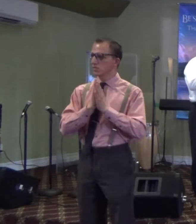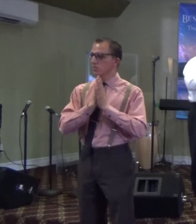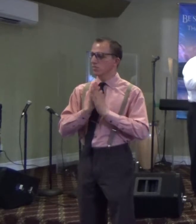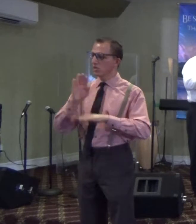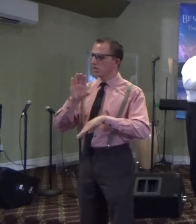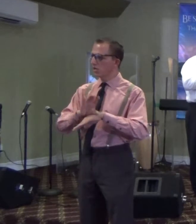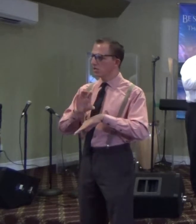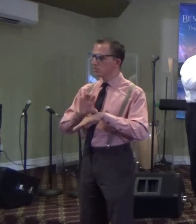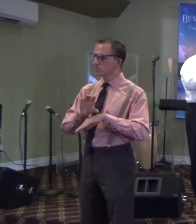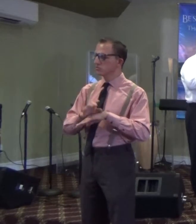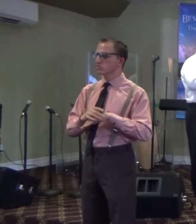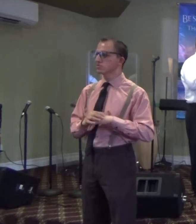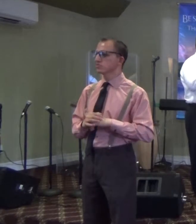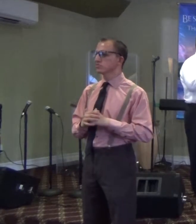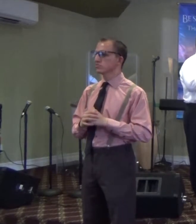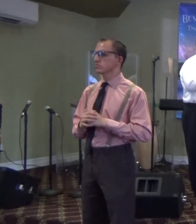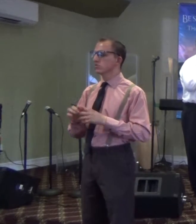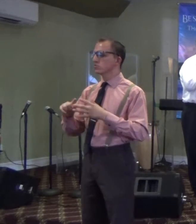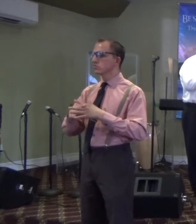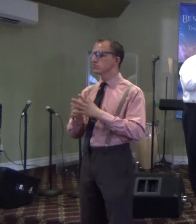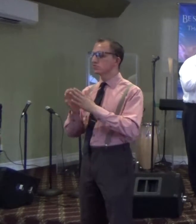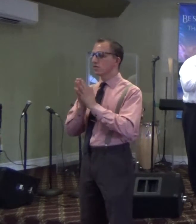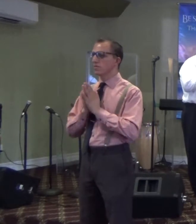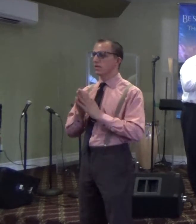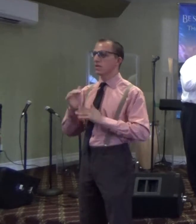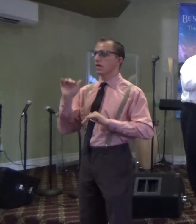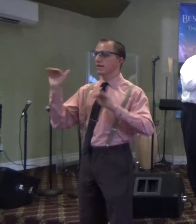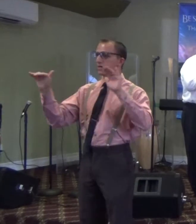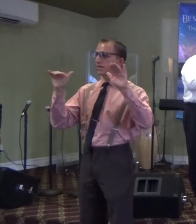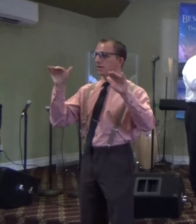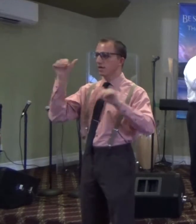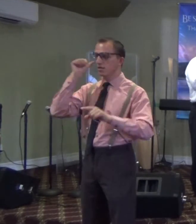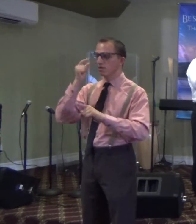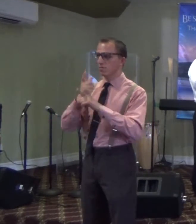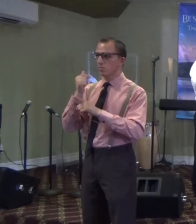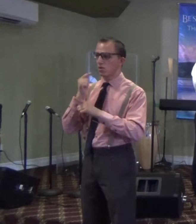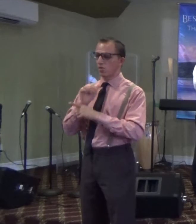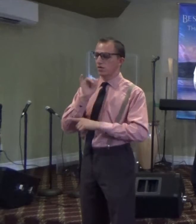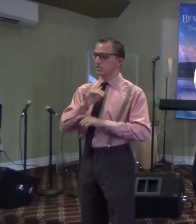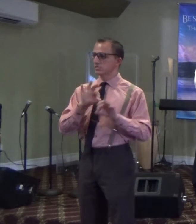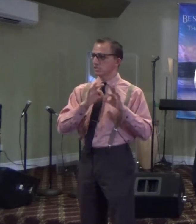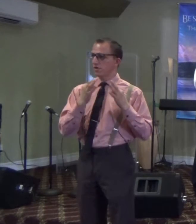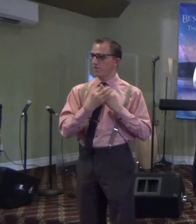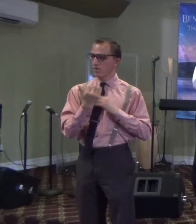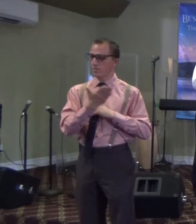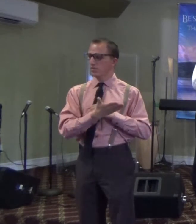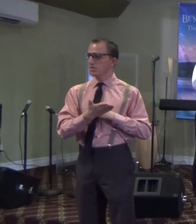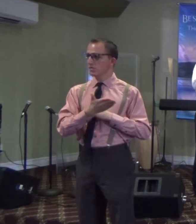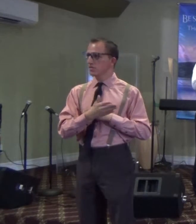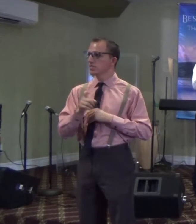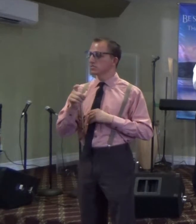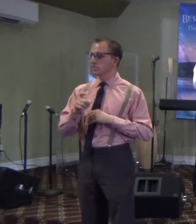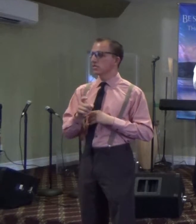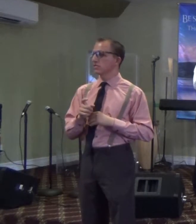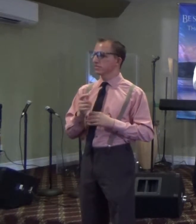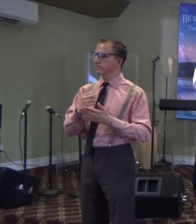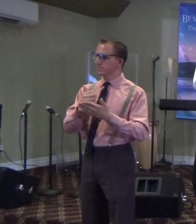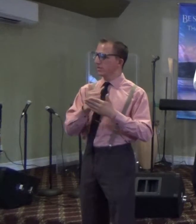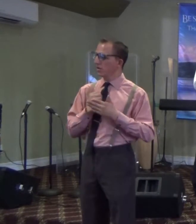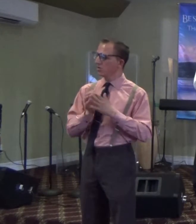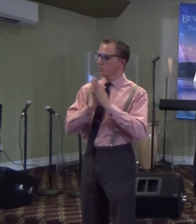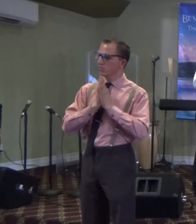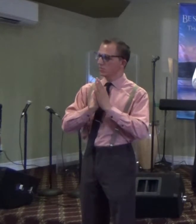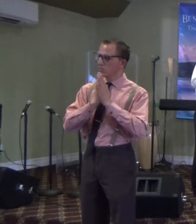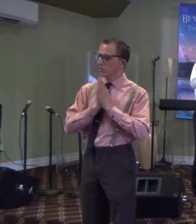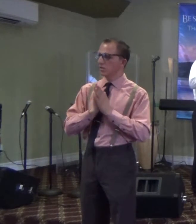iglesia. And los I que told estábamos the church, aquí, we're going y to, le dije a los hermanos, I told the brethren, esta familia está this is aquí. a family that's here. Ellos tienen necesidad They de have